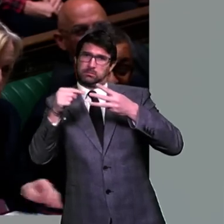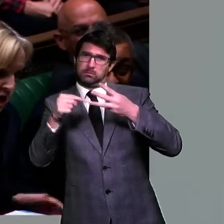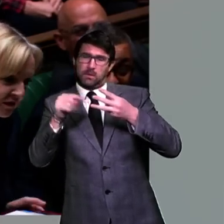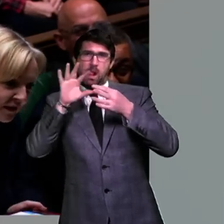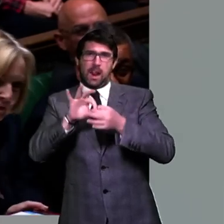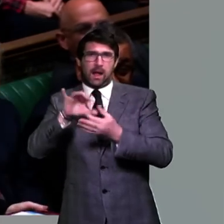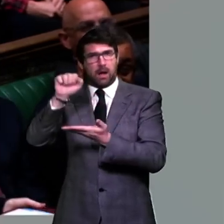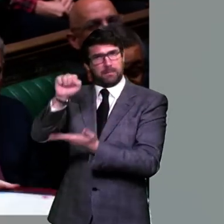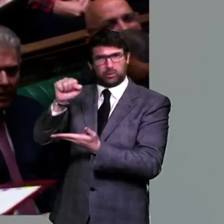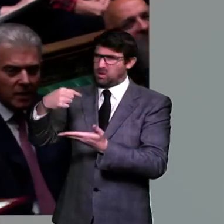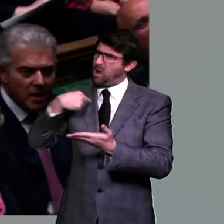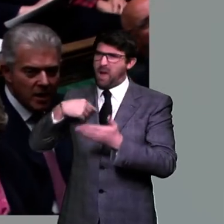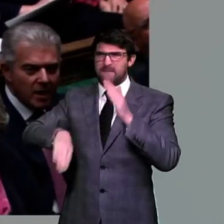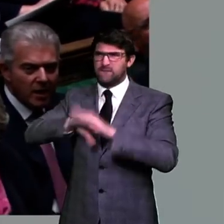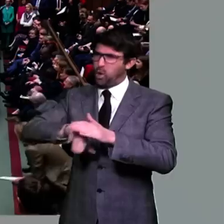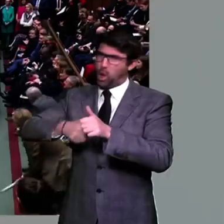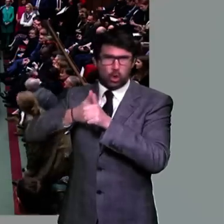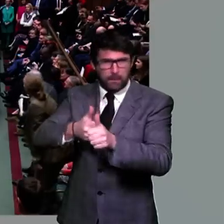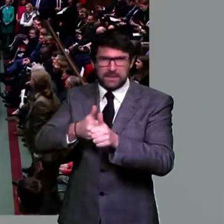So is the Chancellor.